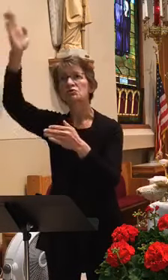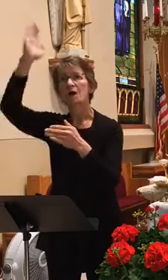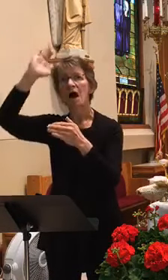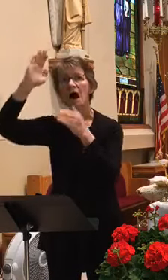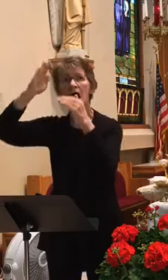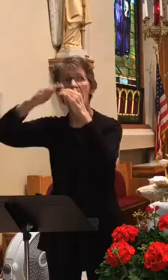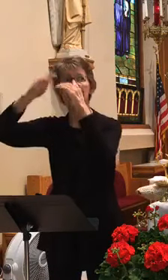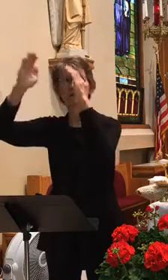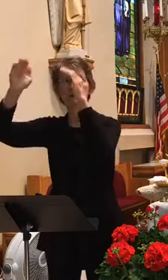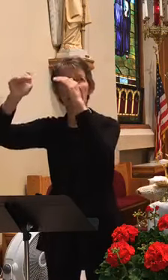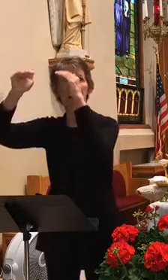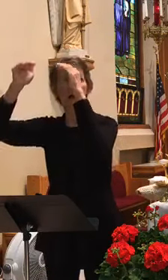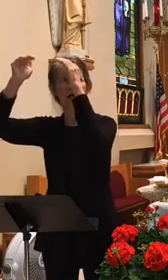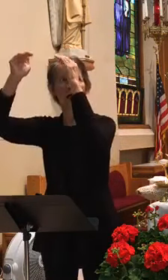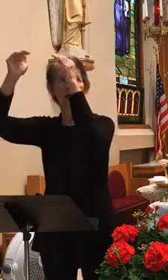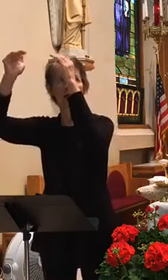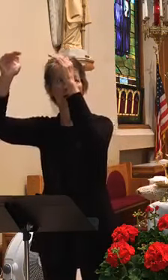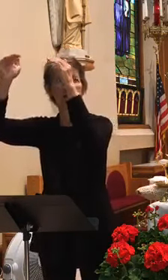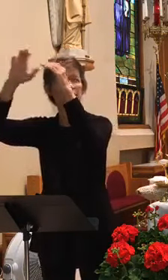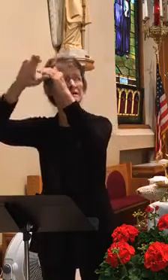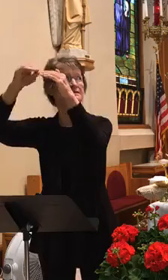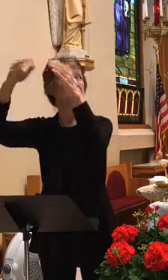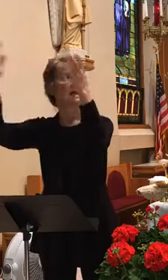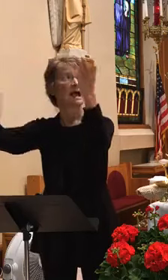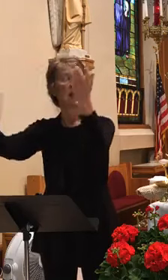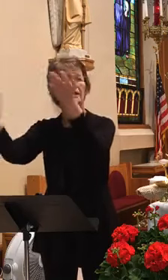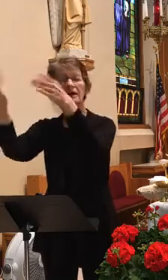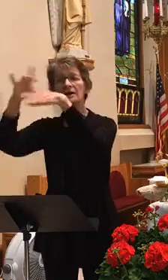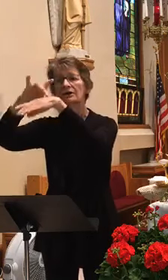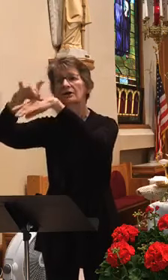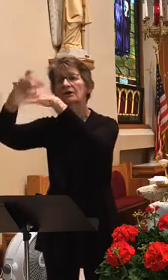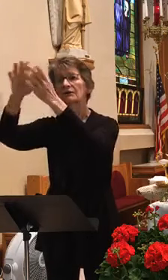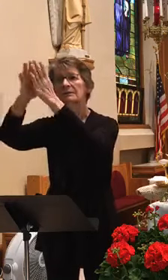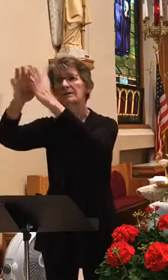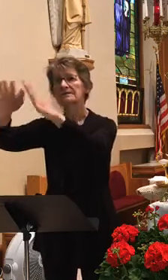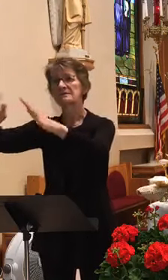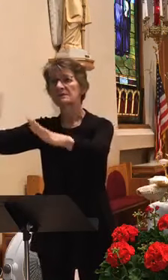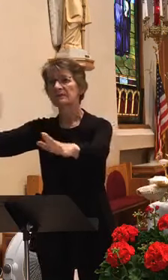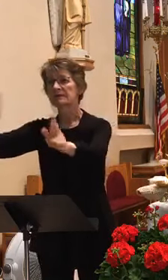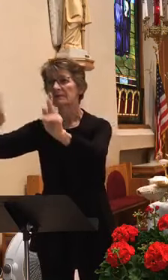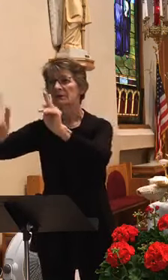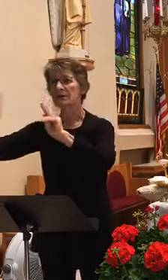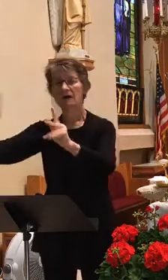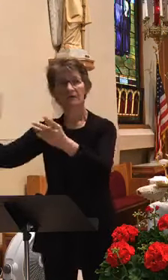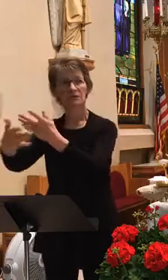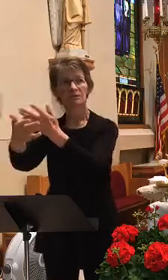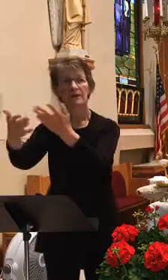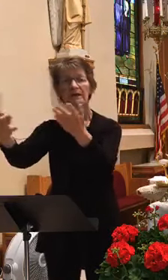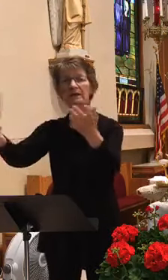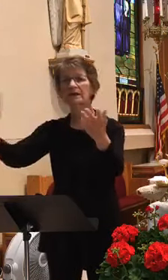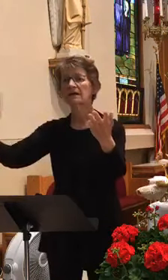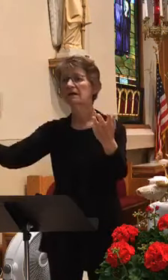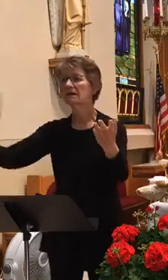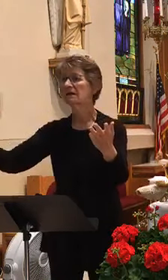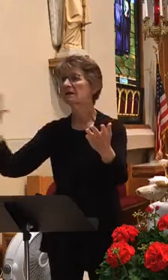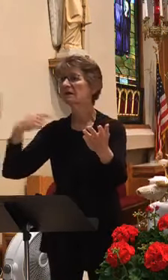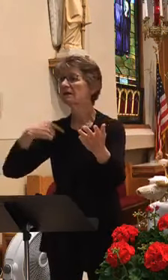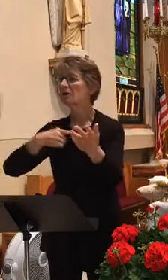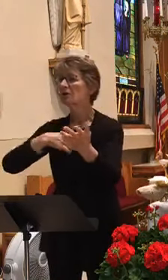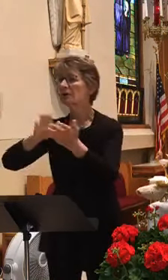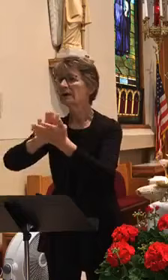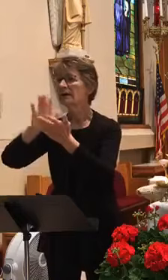Glory to God in the highest, and on earth peace to people of